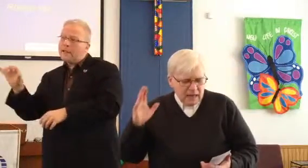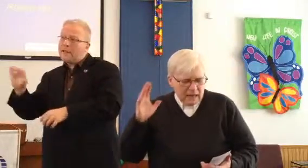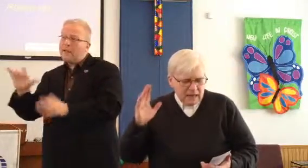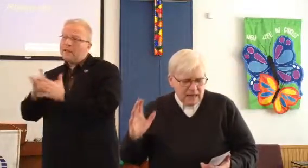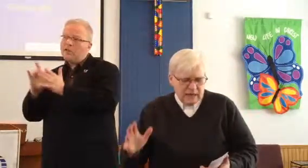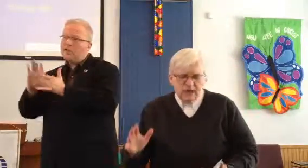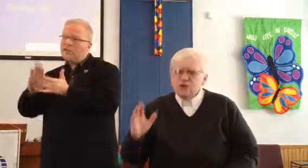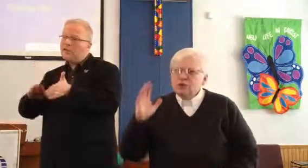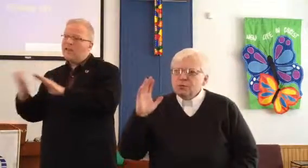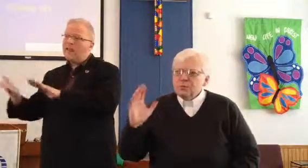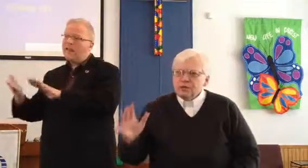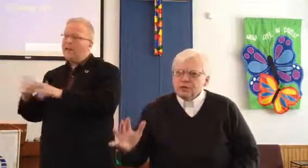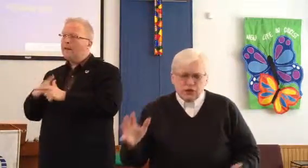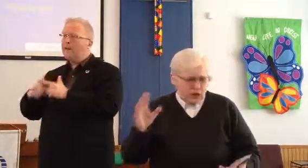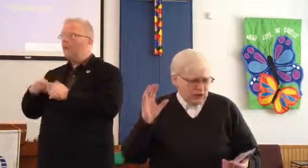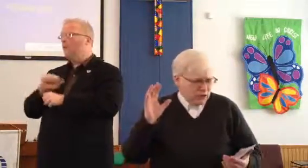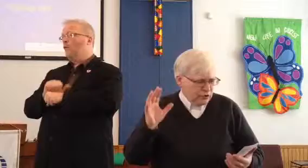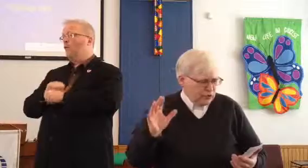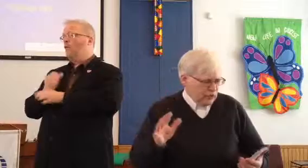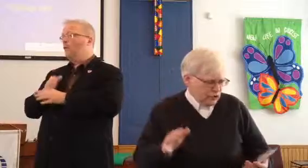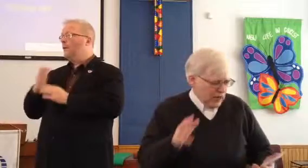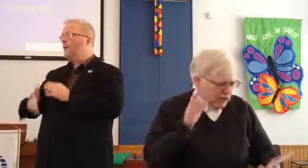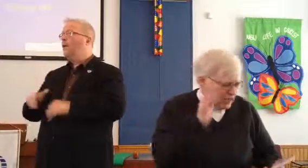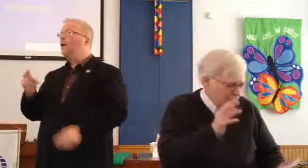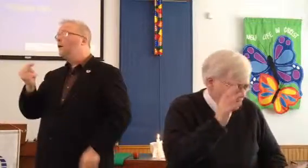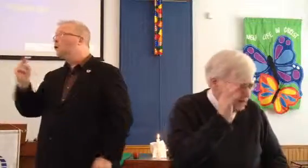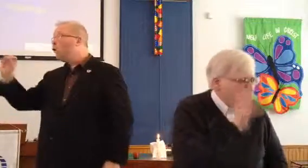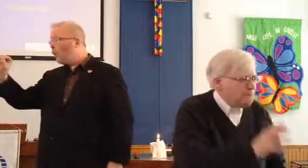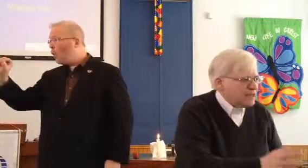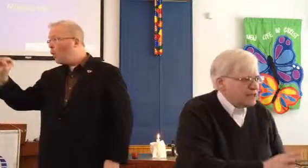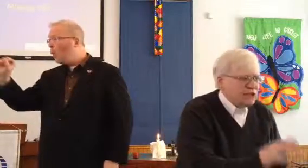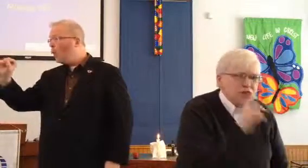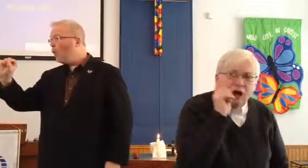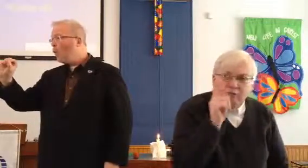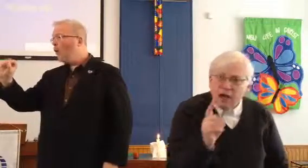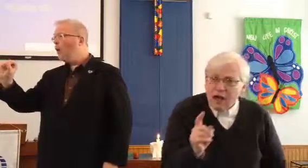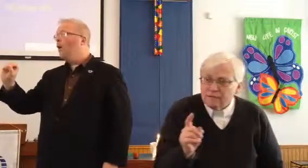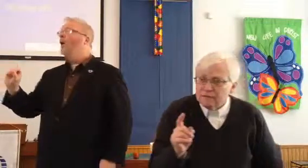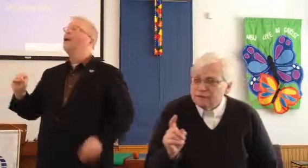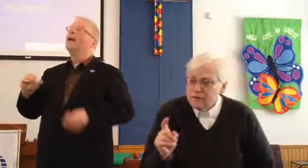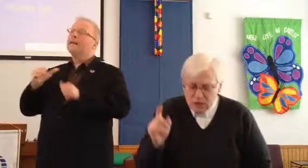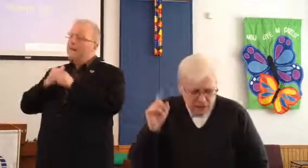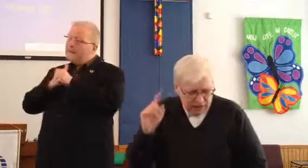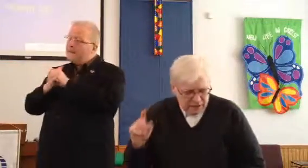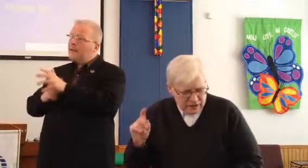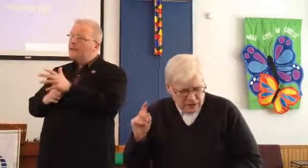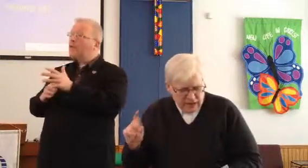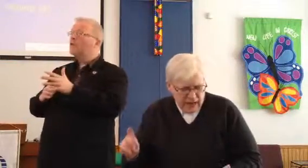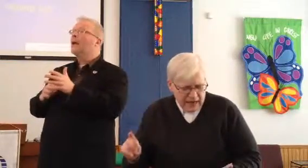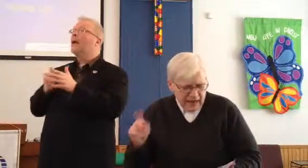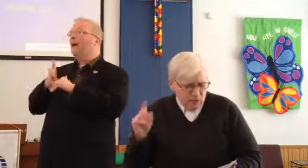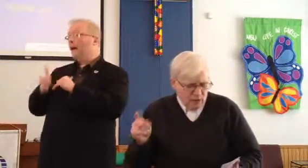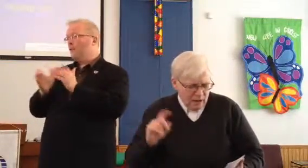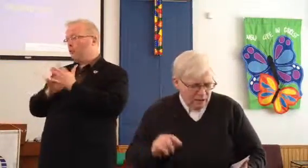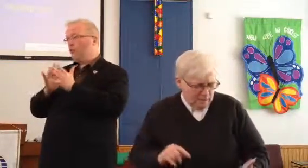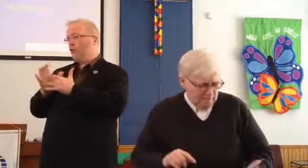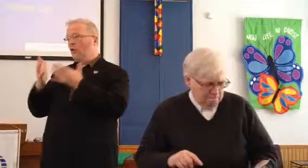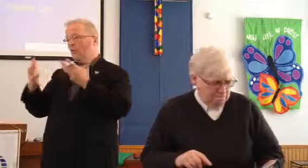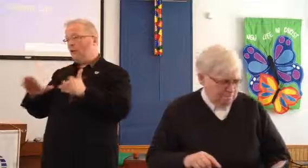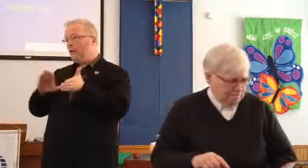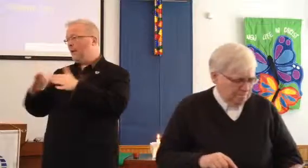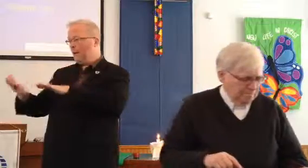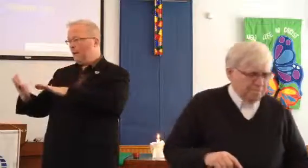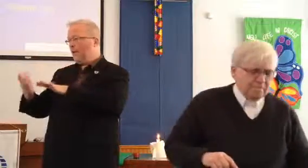They continued to preach and to teach and to carry the message of love to the society around